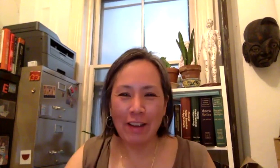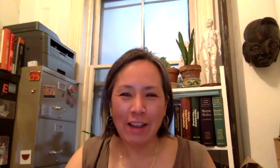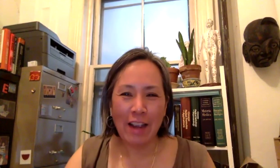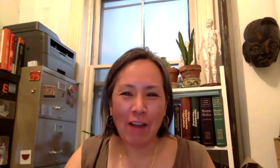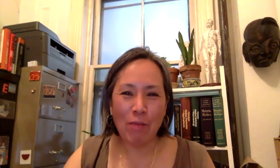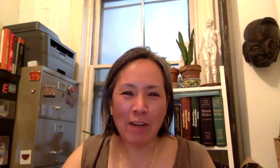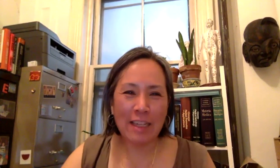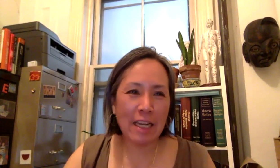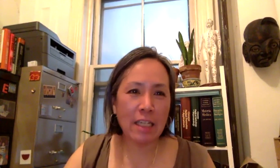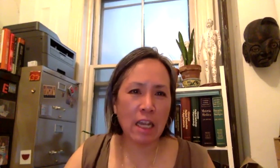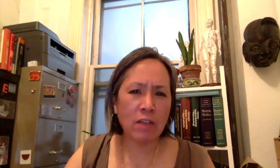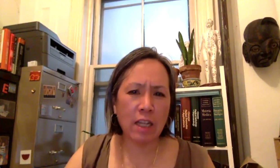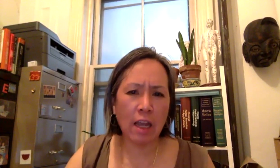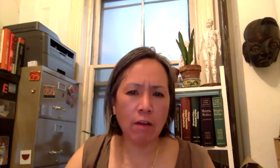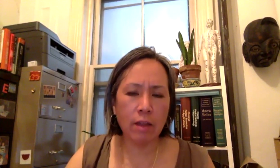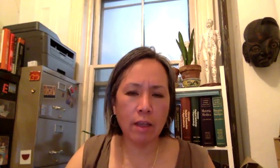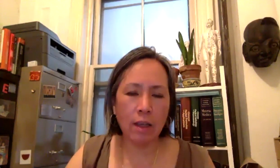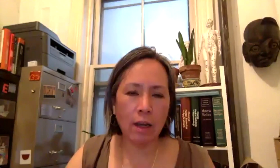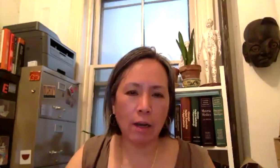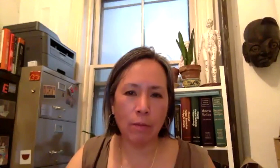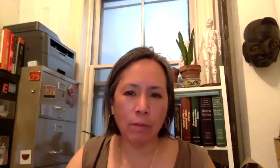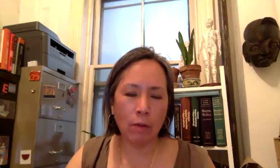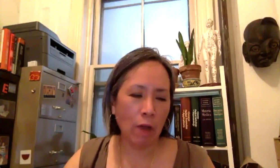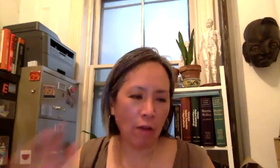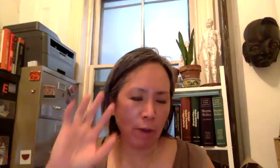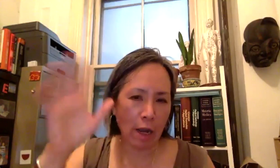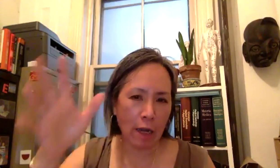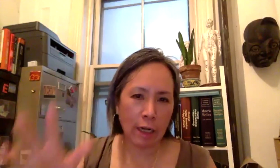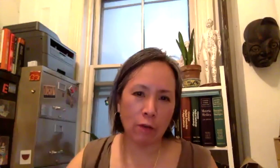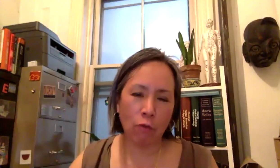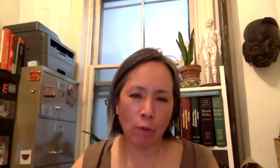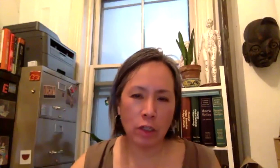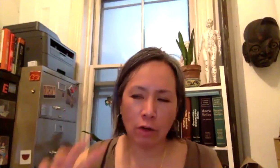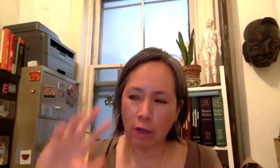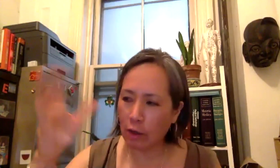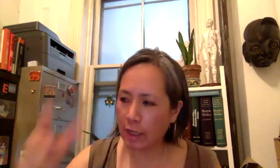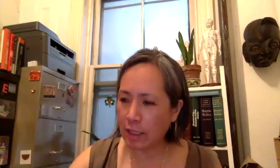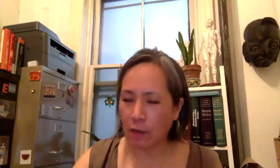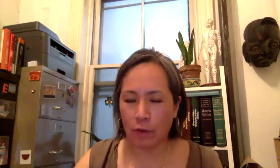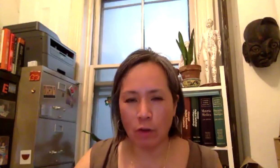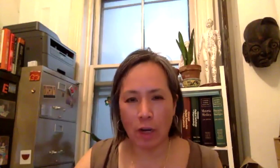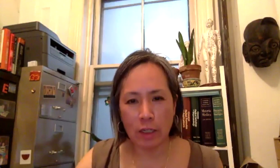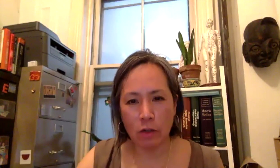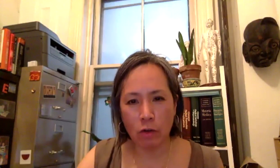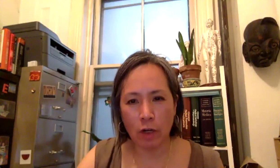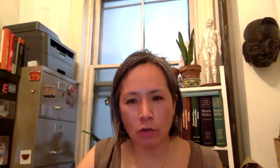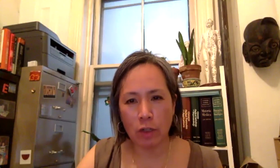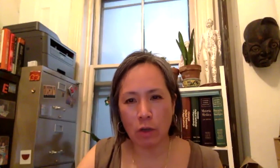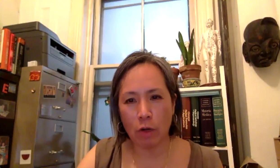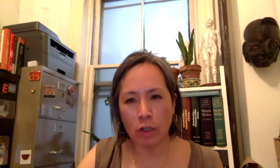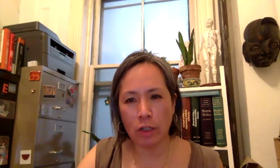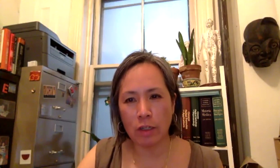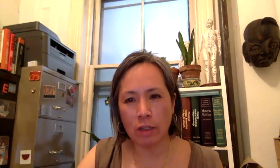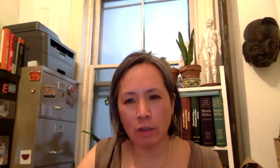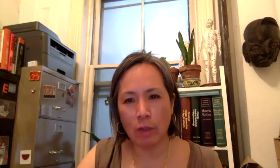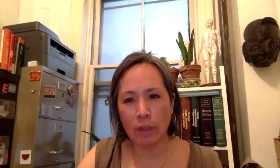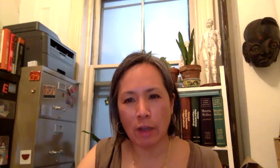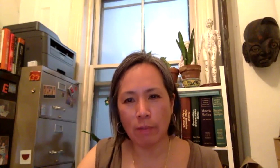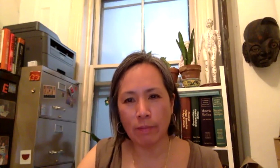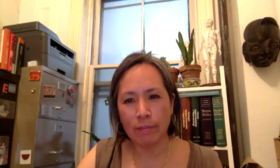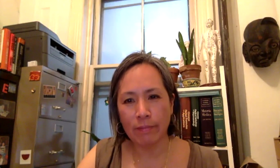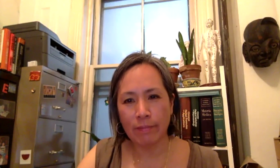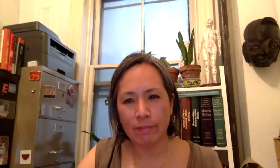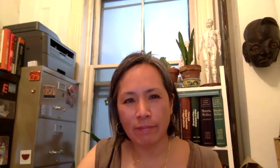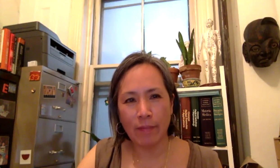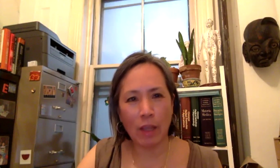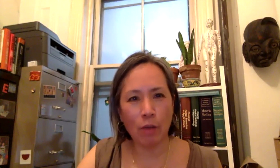You. Everybody stay safe, stay healthy. You'll have my contact information. I'll get all that stuff to you guys and try to address the questions in the